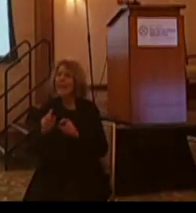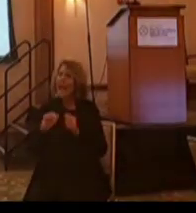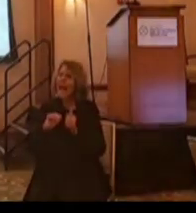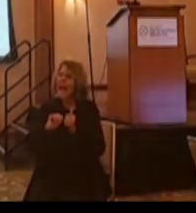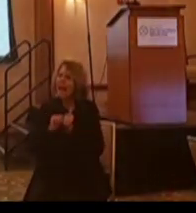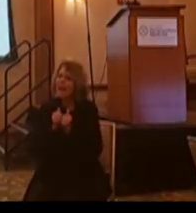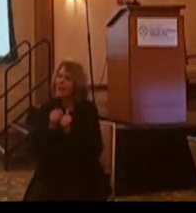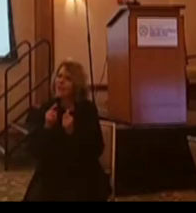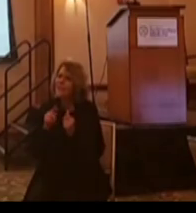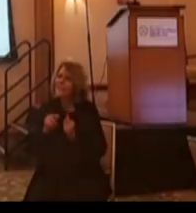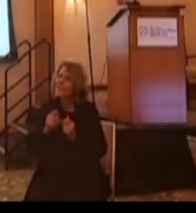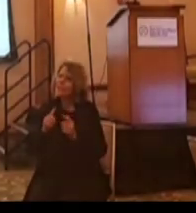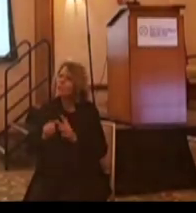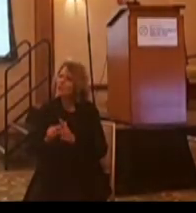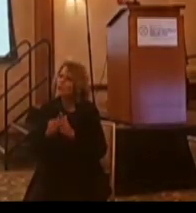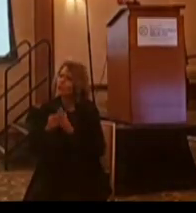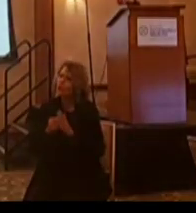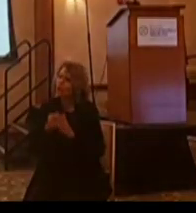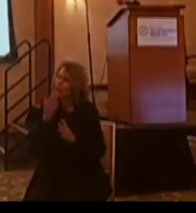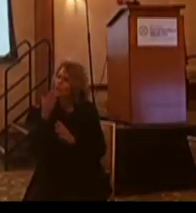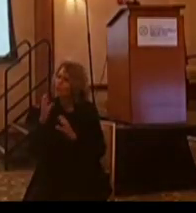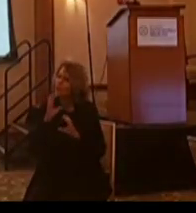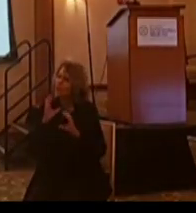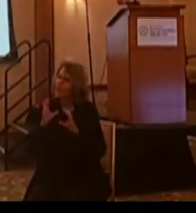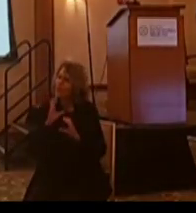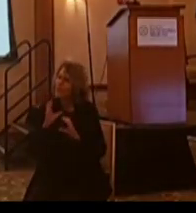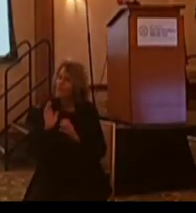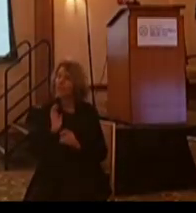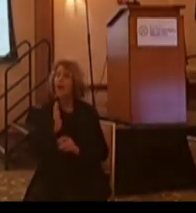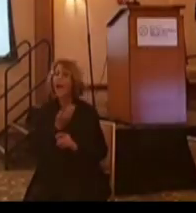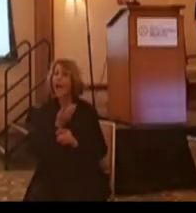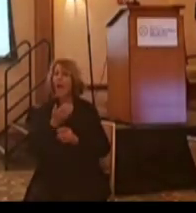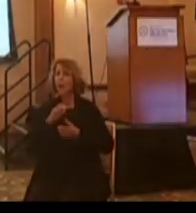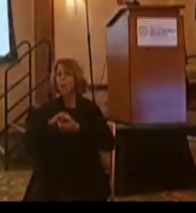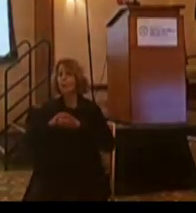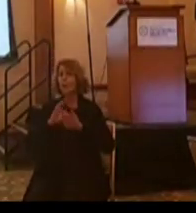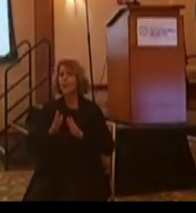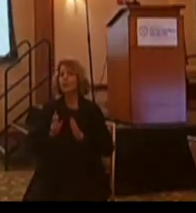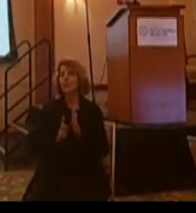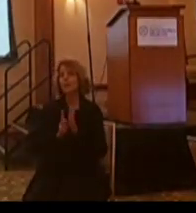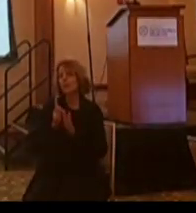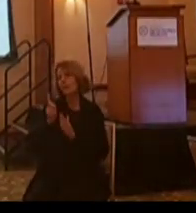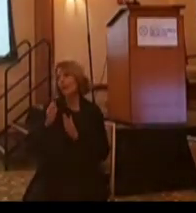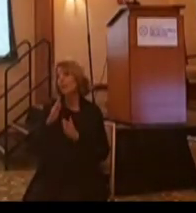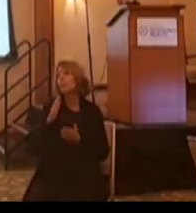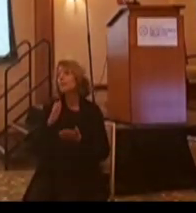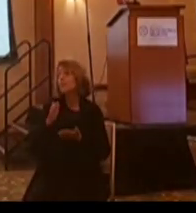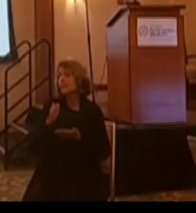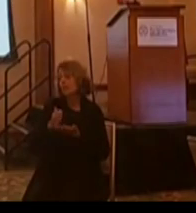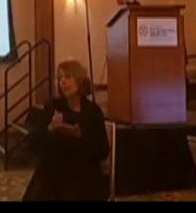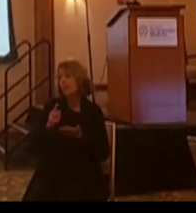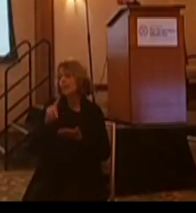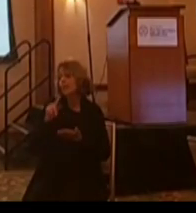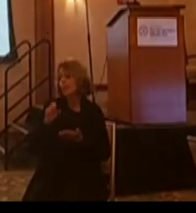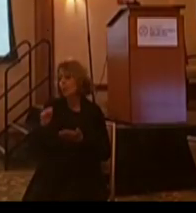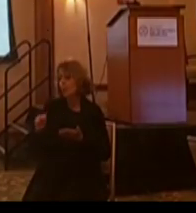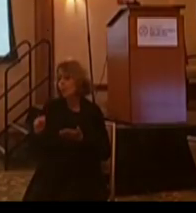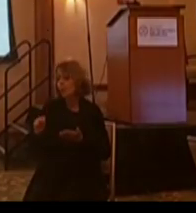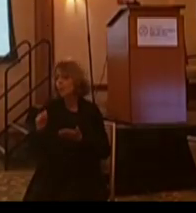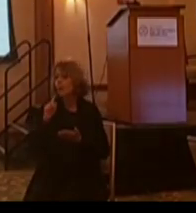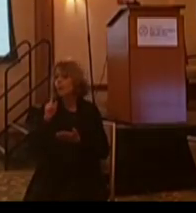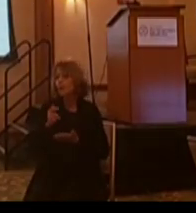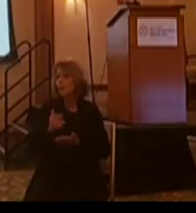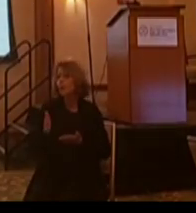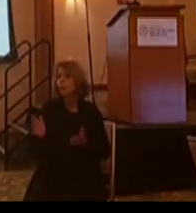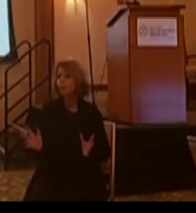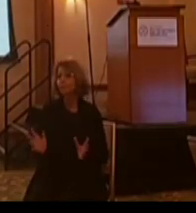partners have created some tools that potentially help to do this type of work. Even though it is really small, but